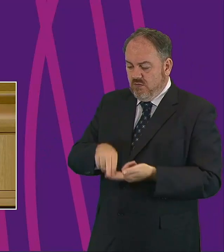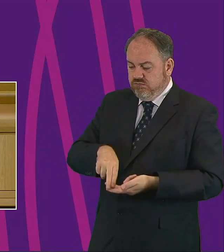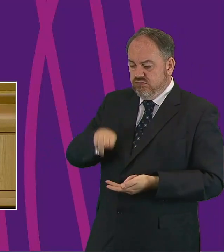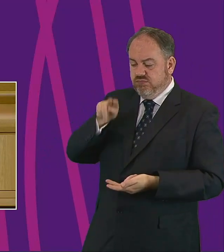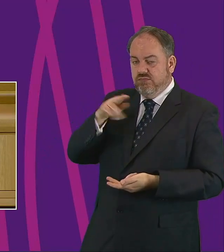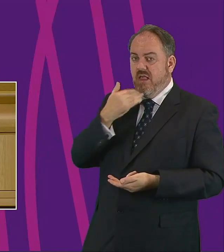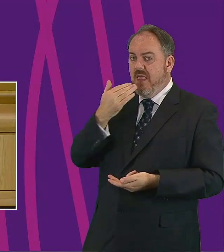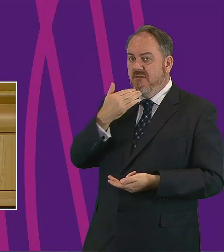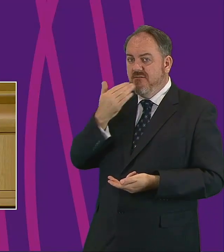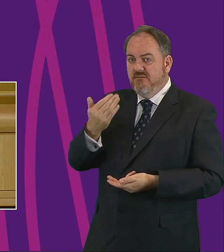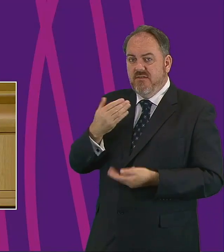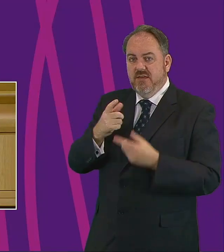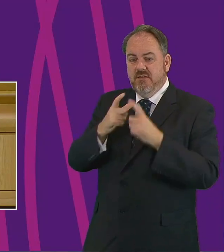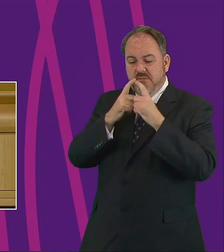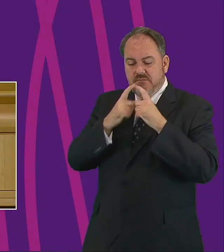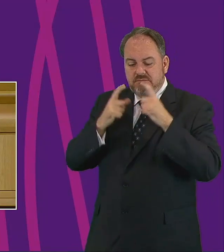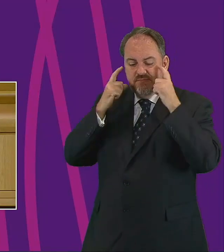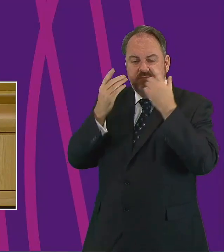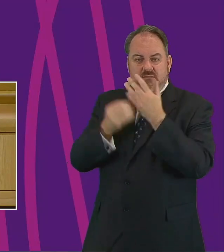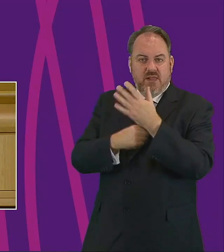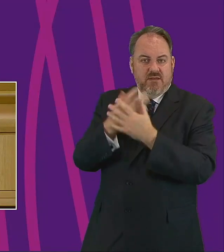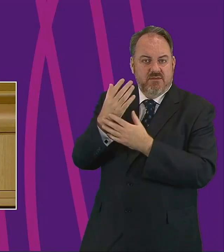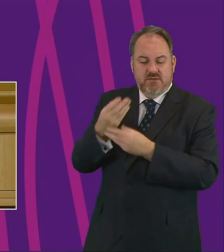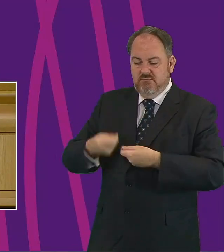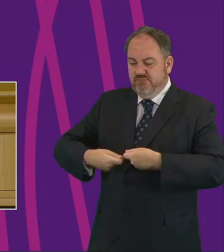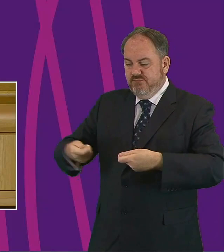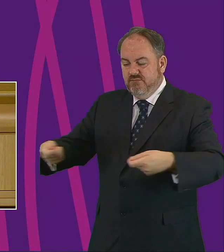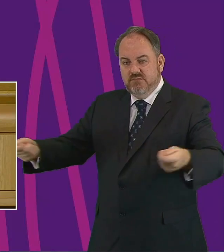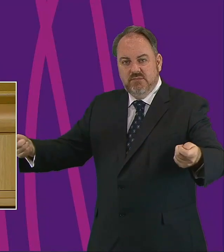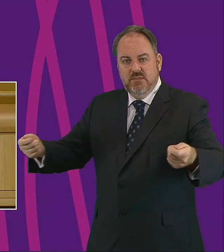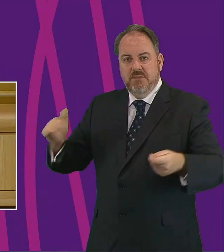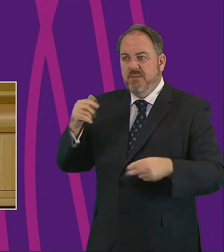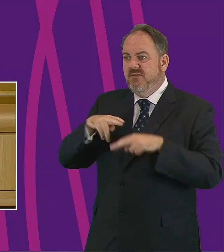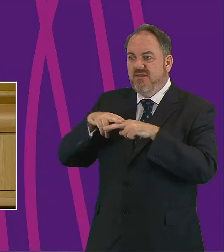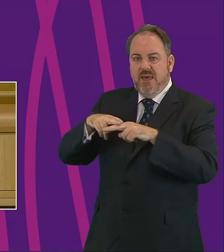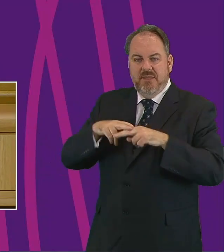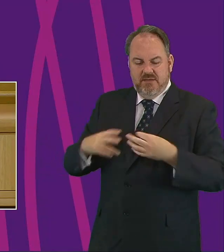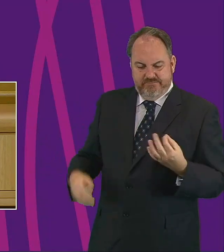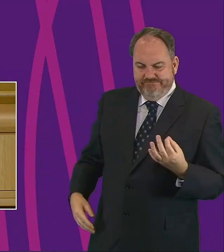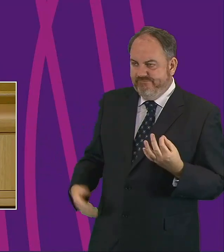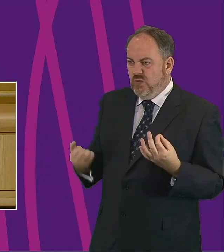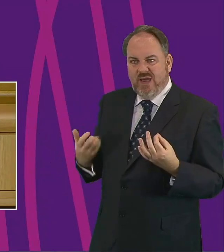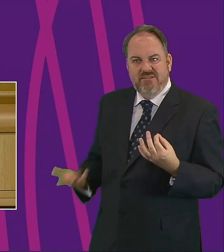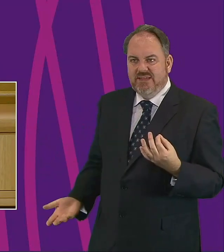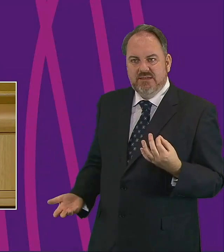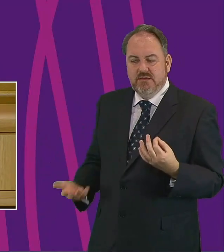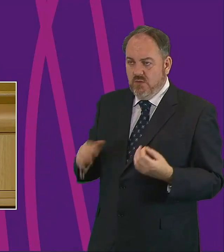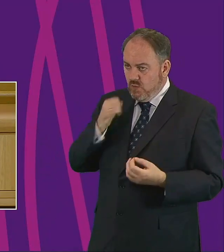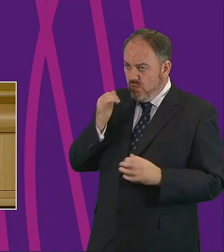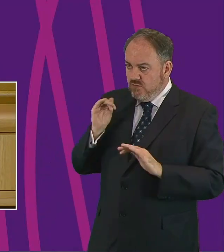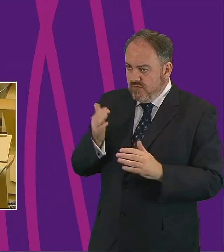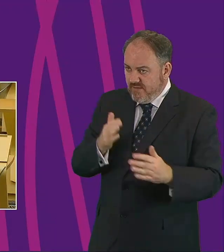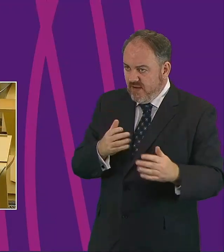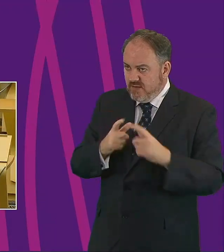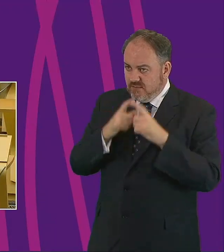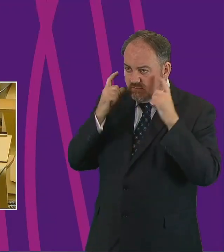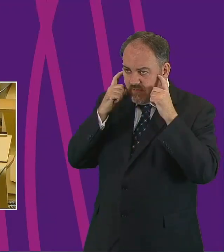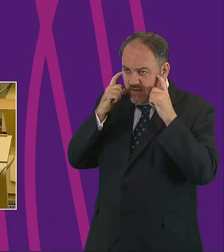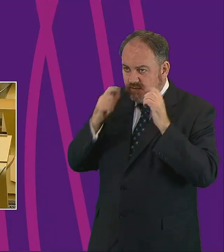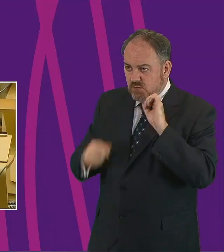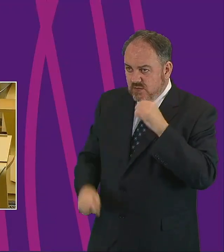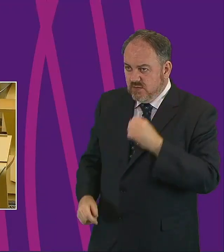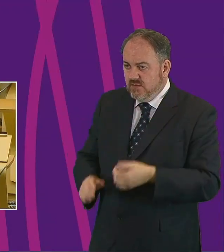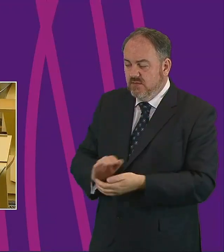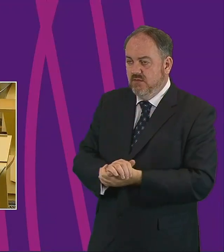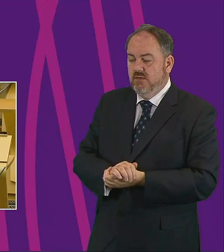means necessary of PPE if required by any family who may struggle to meet these obligations? First Minister. I said, I